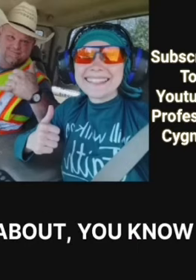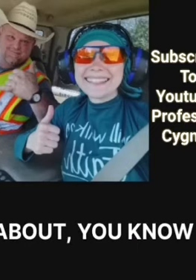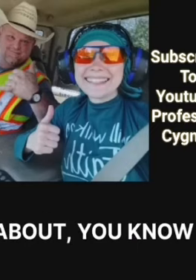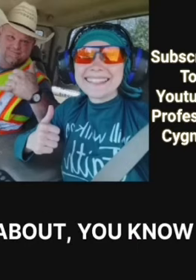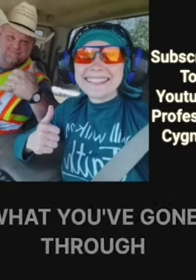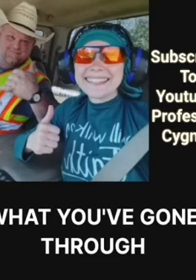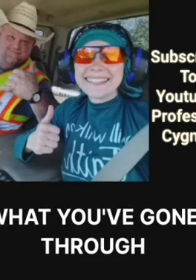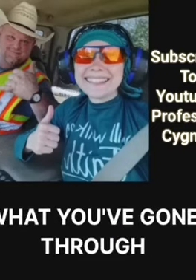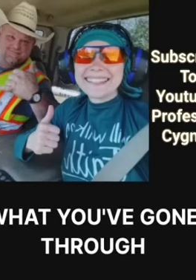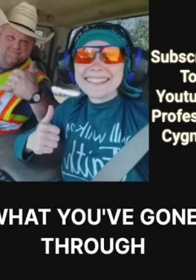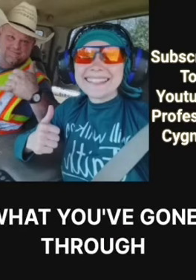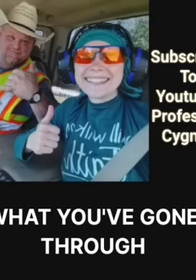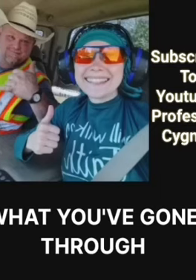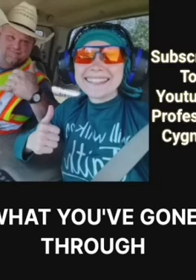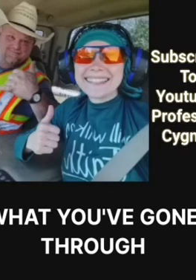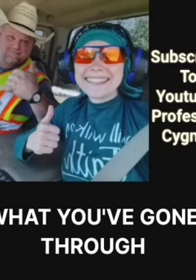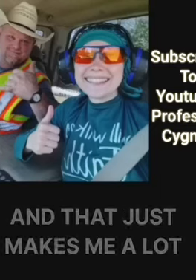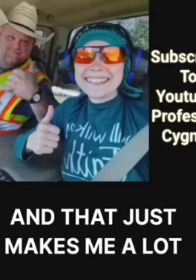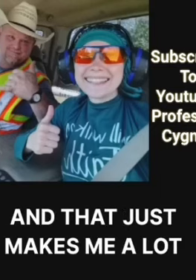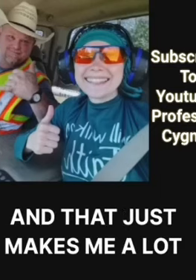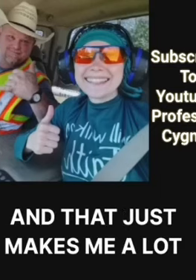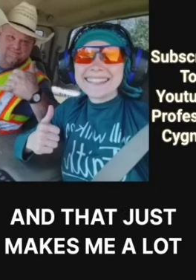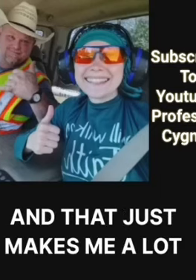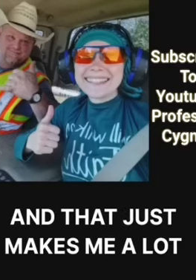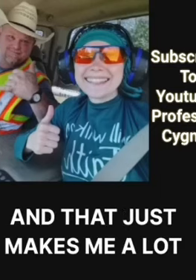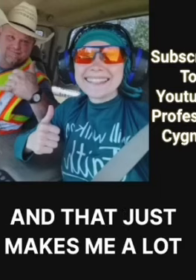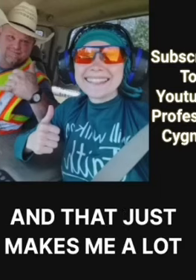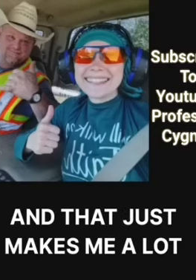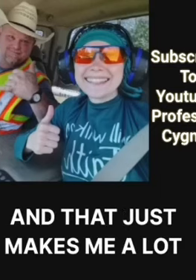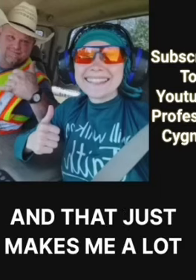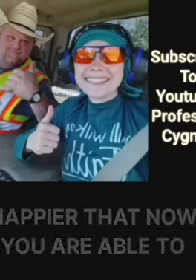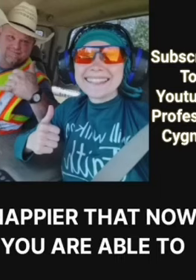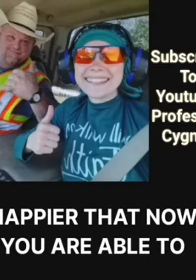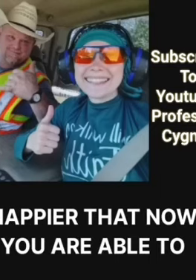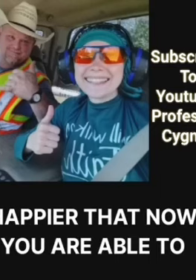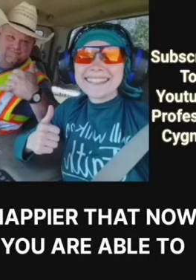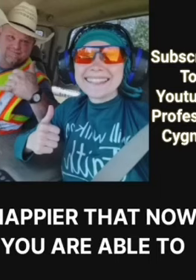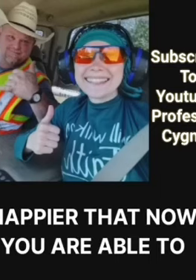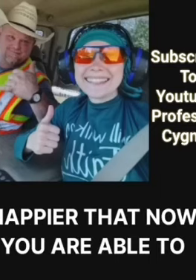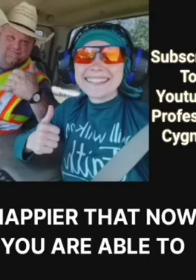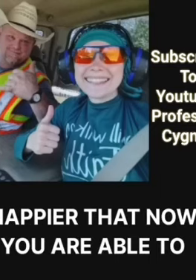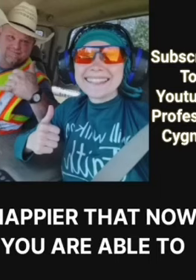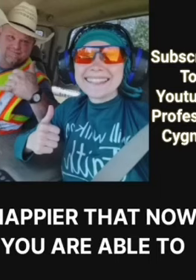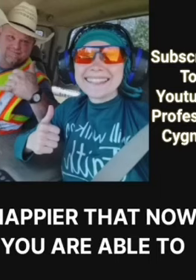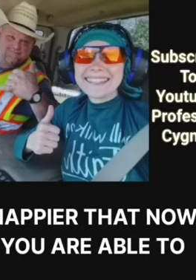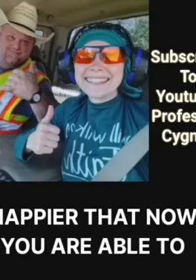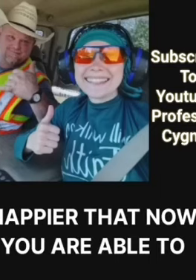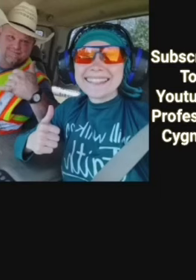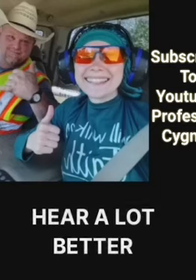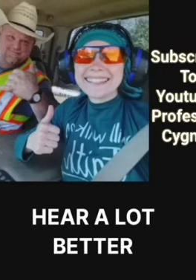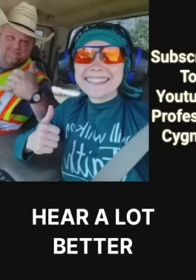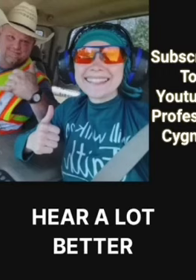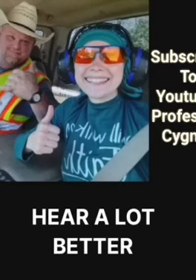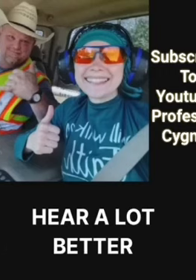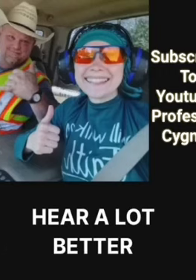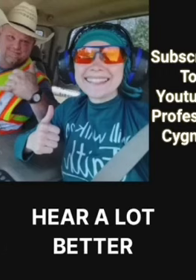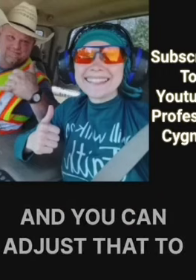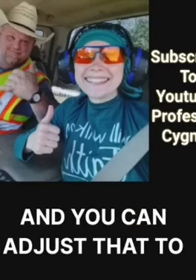you know, what you've gone through, and that just makes me a lot happier that now you are able to hear a lot better, and you